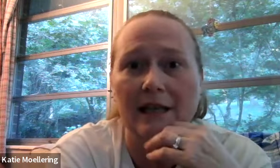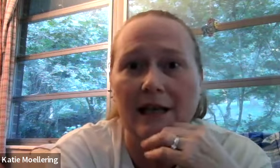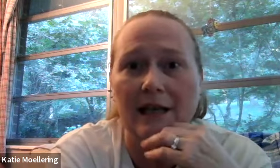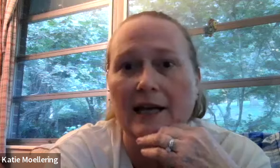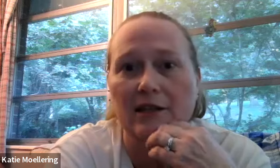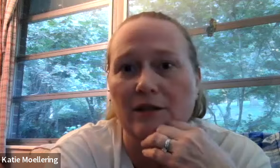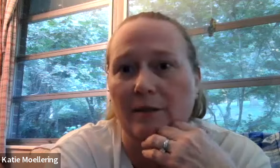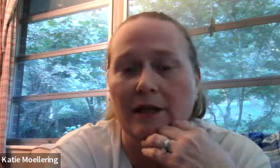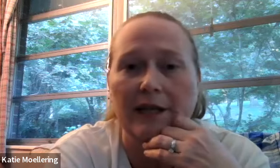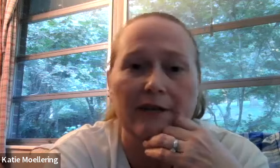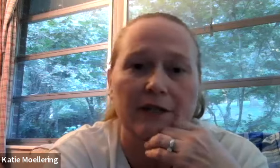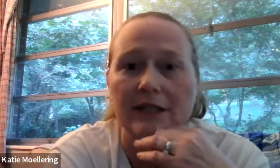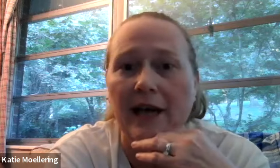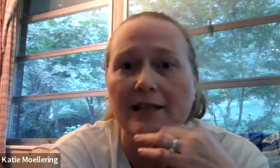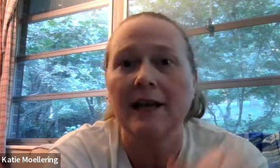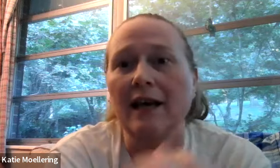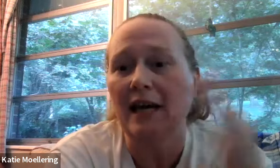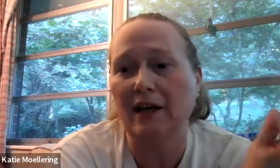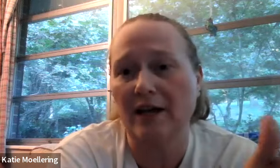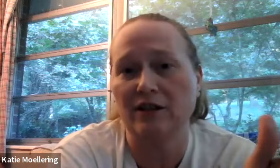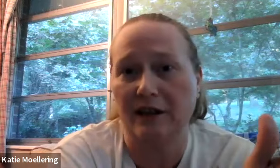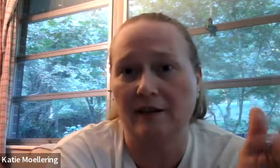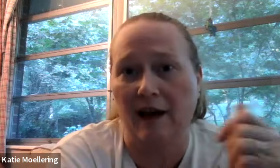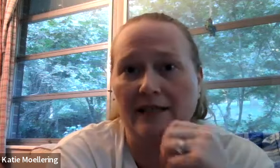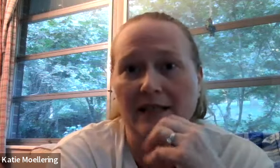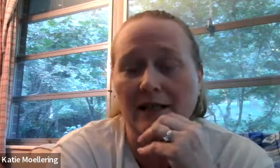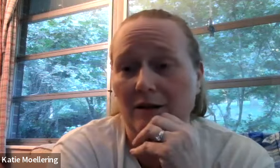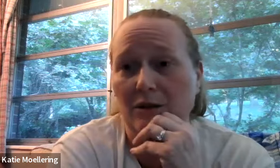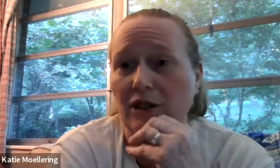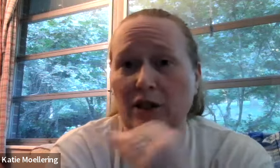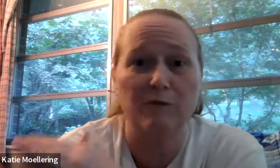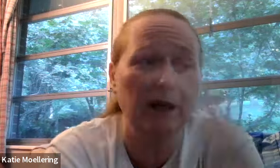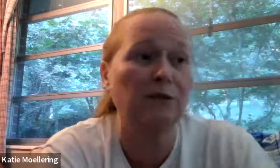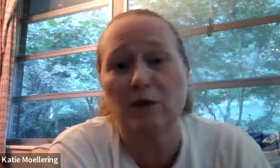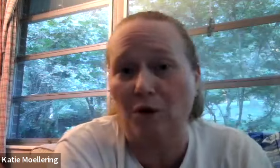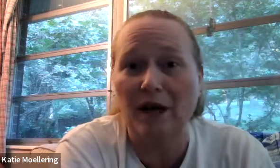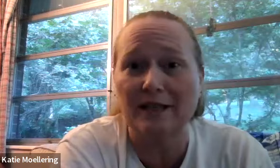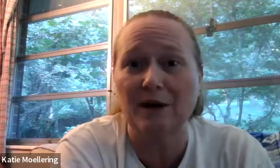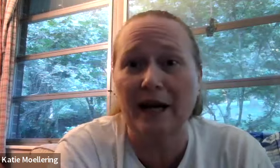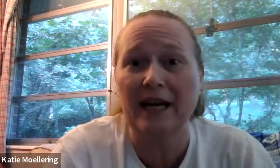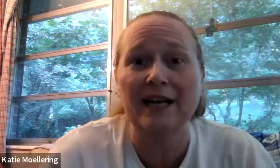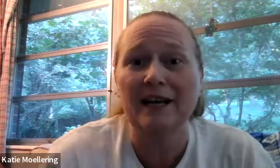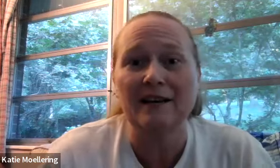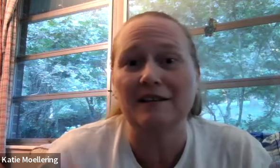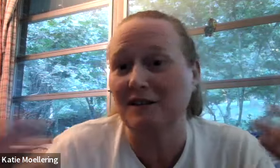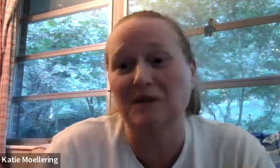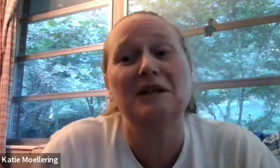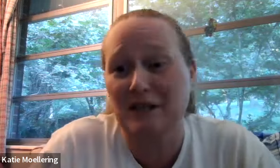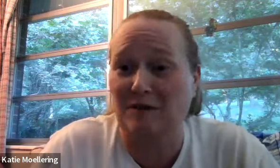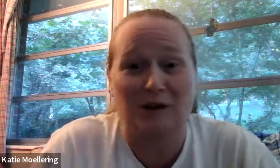say, hey, can you send me a link for this class? And I'll add you to that class. You've been through the whole class already. Clearly you've learned